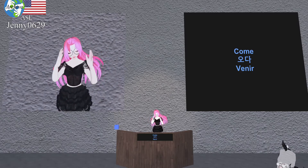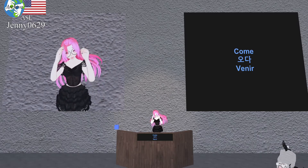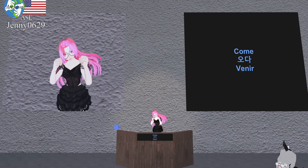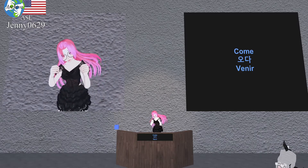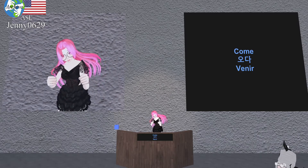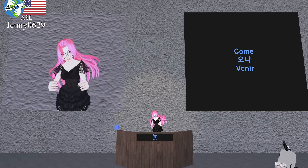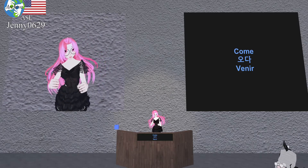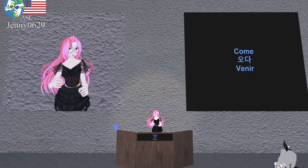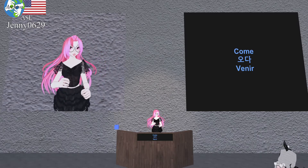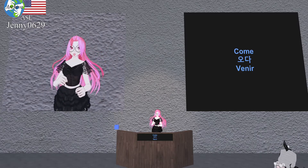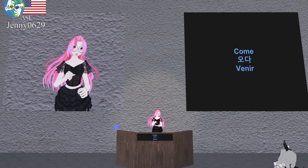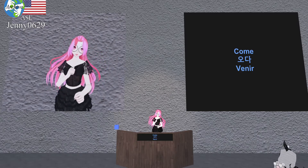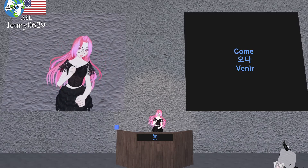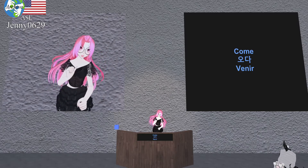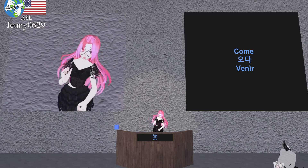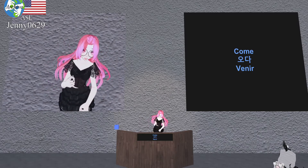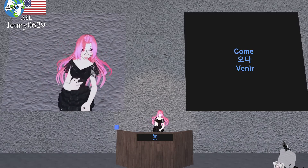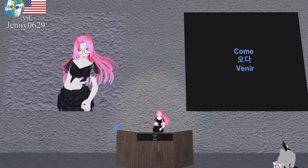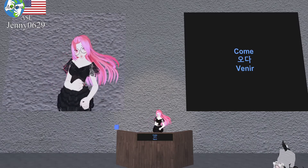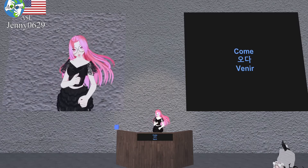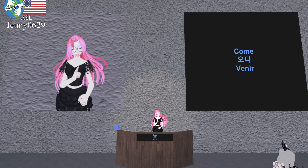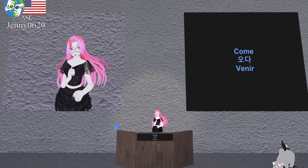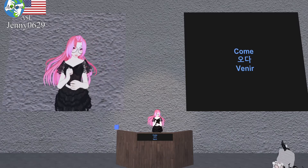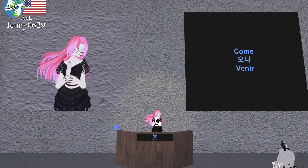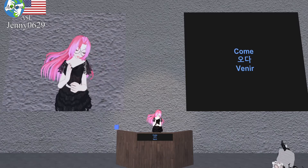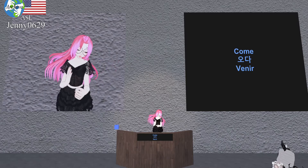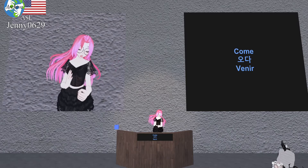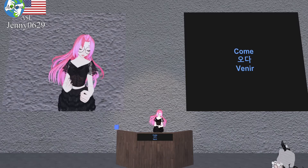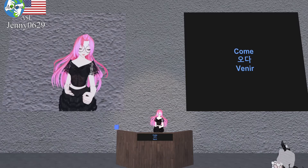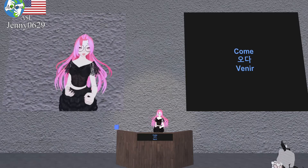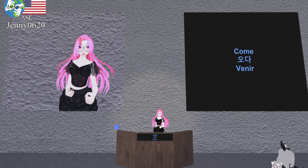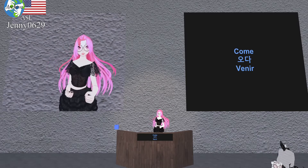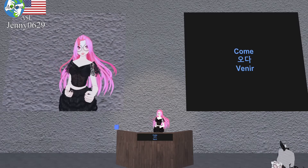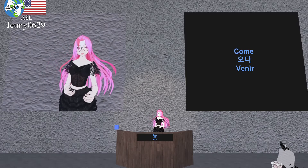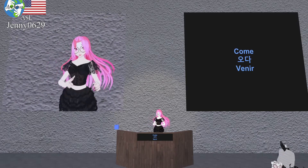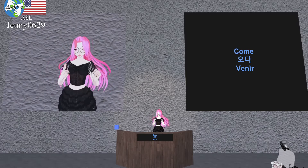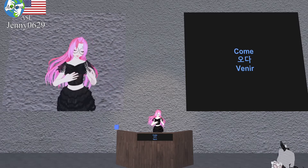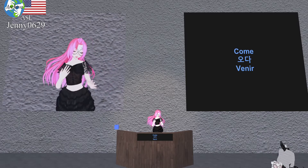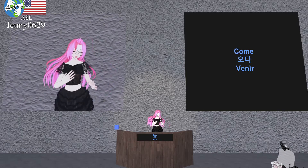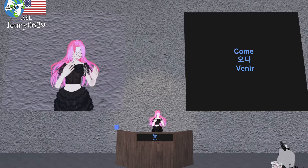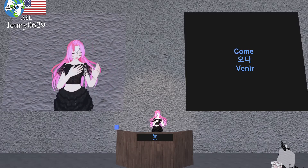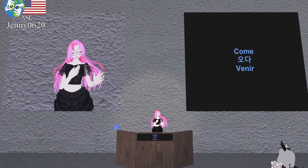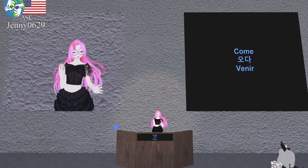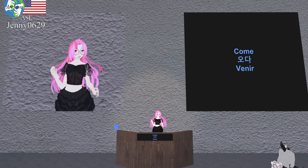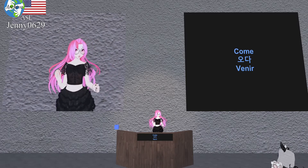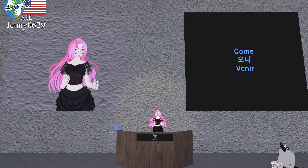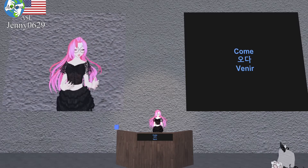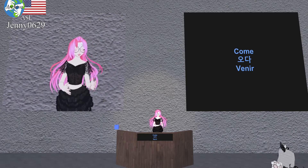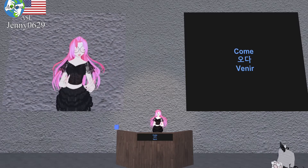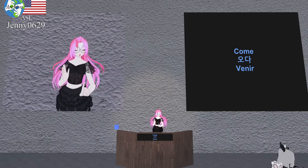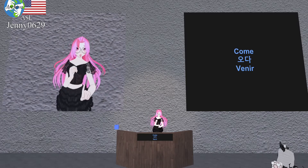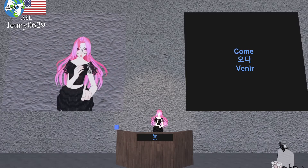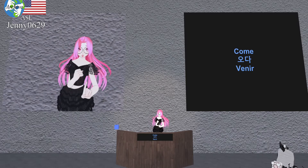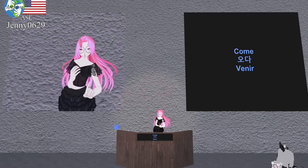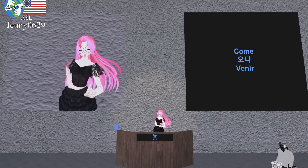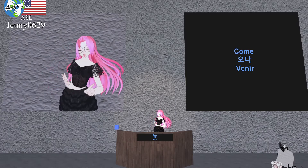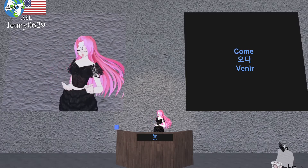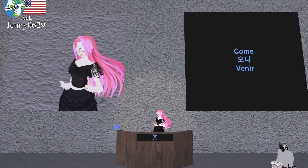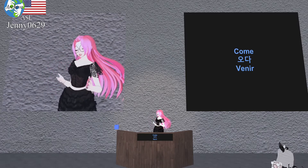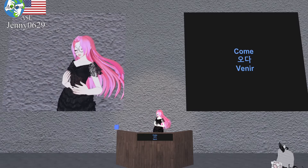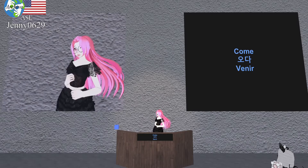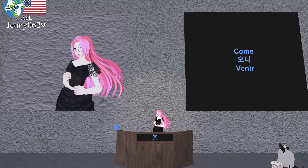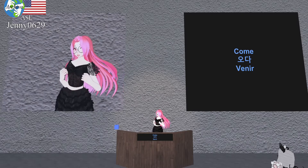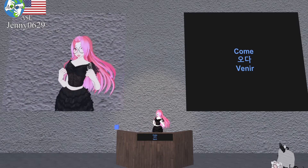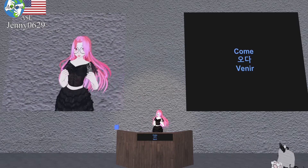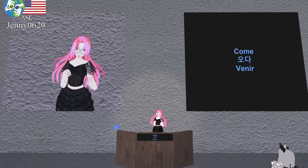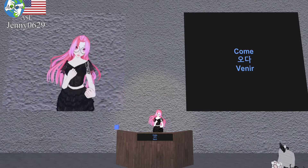kind of bordering on teaching right now, and that's not okay because you're not fluent. please don't be upset. We don't want to attack you. We